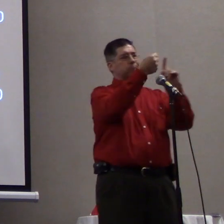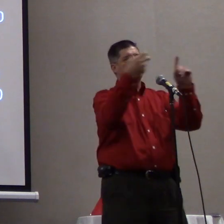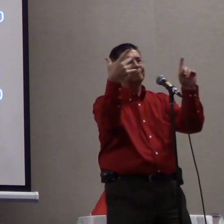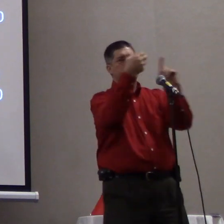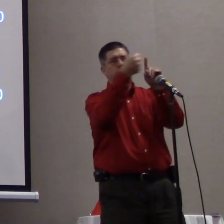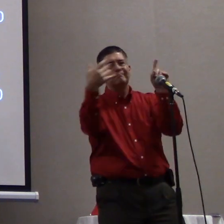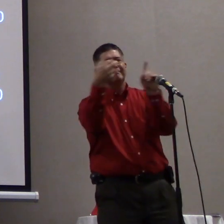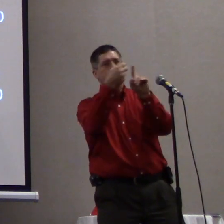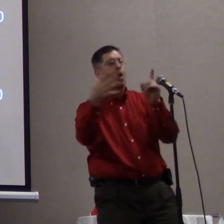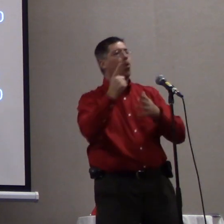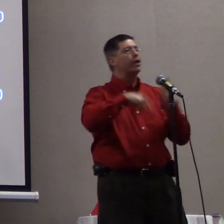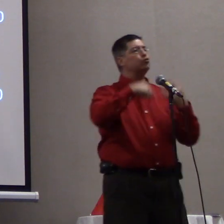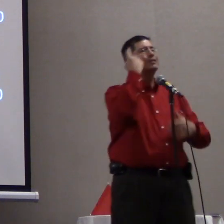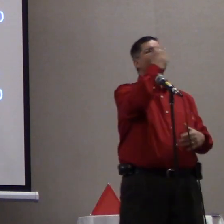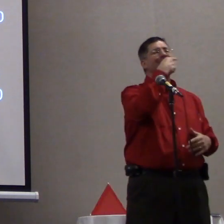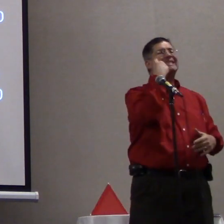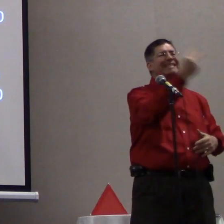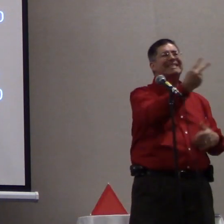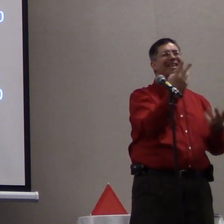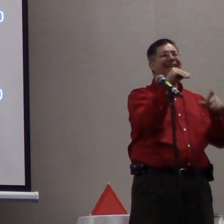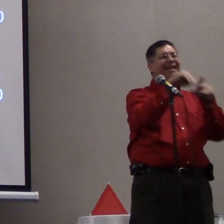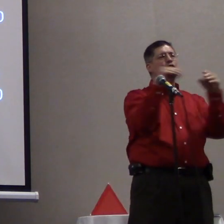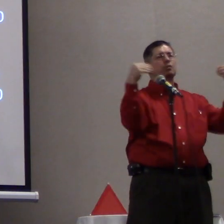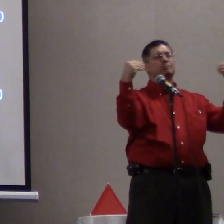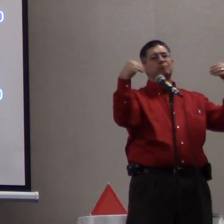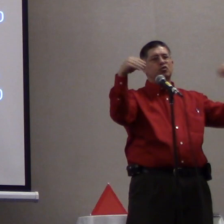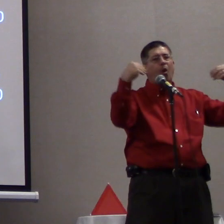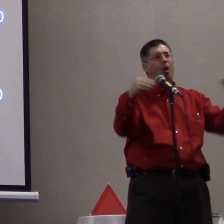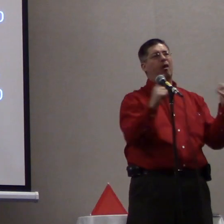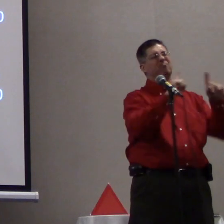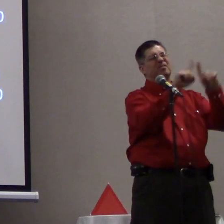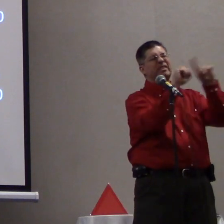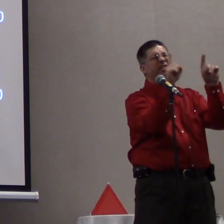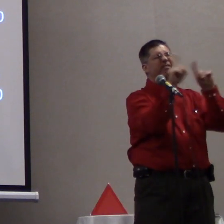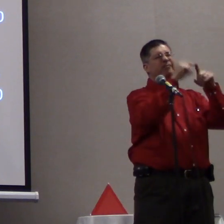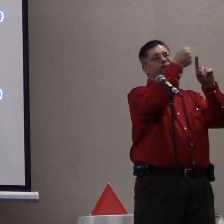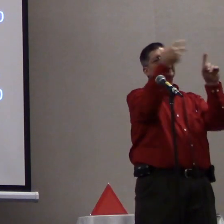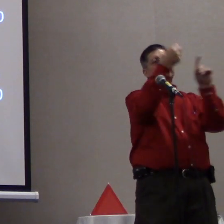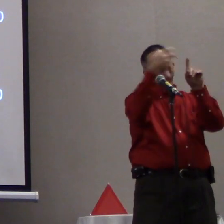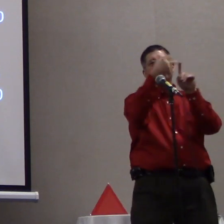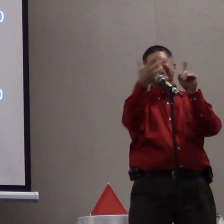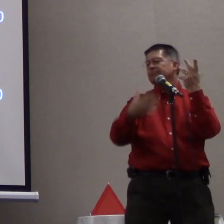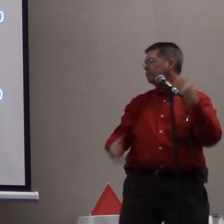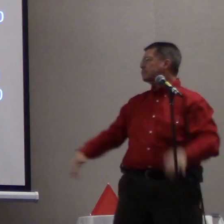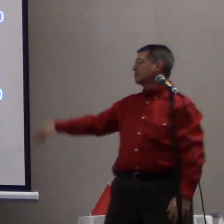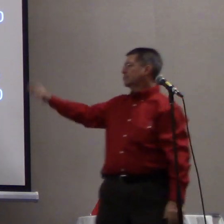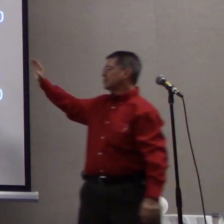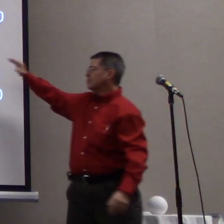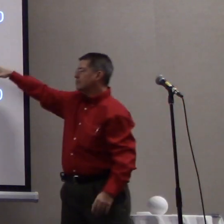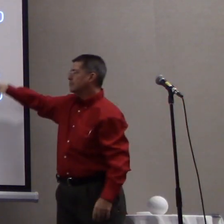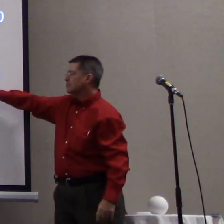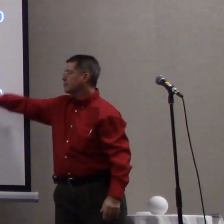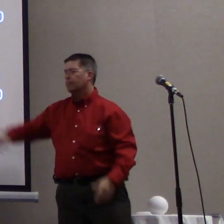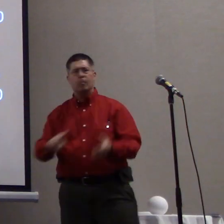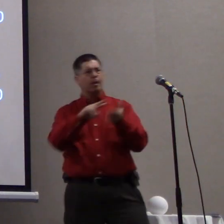like basically expanding on what you see in stores and different things like